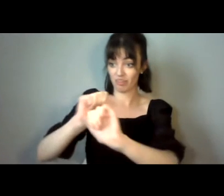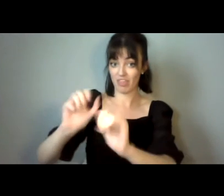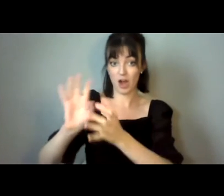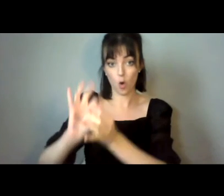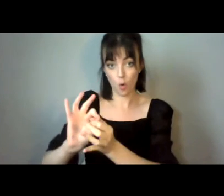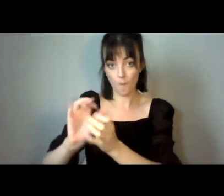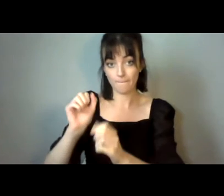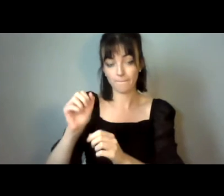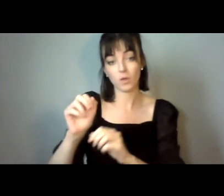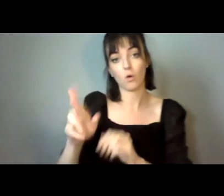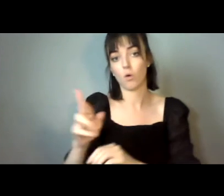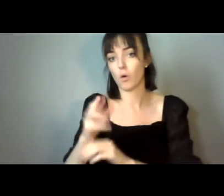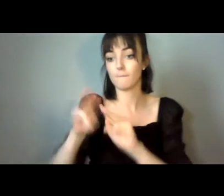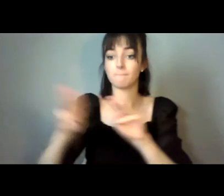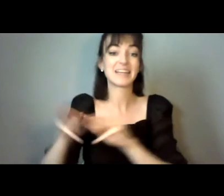places out in town.